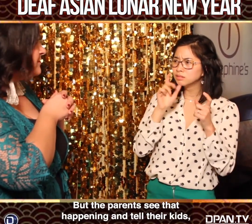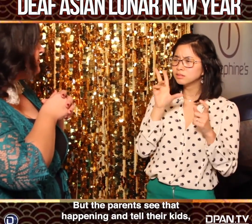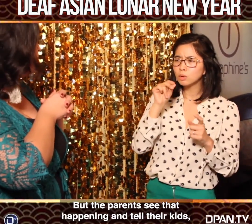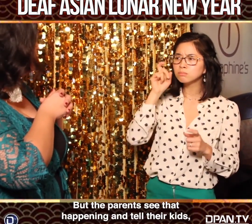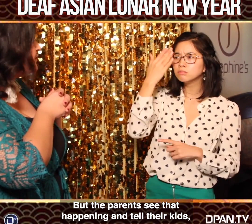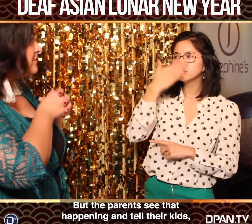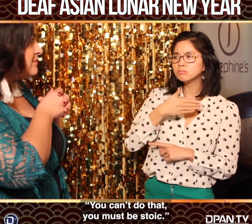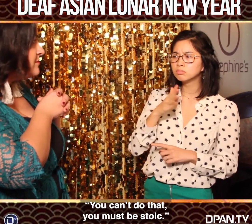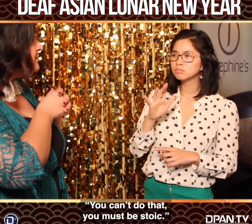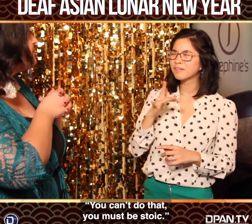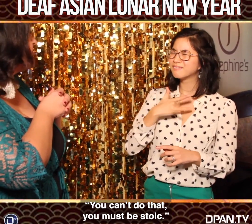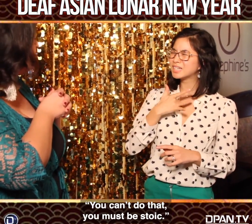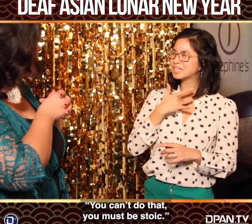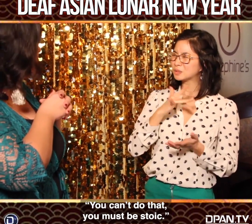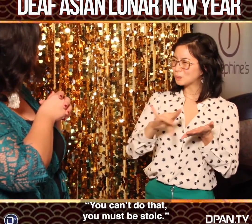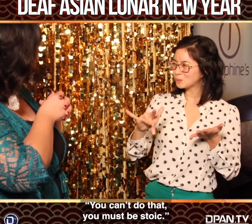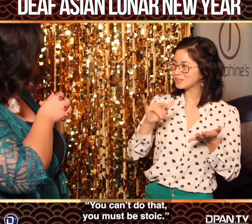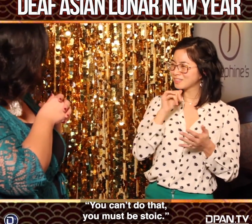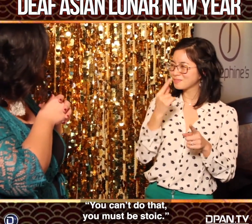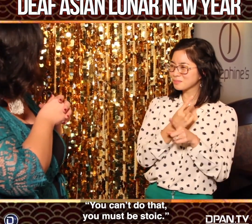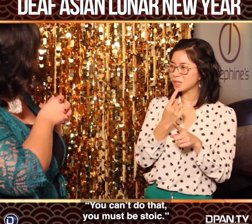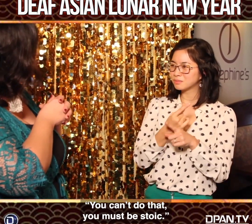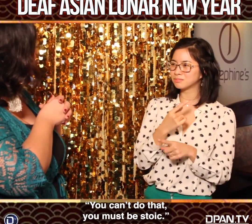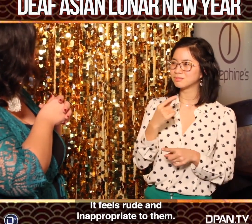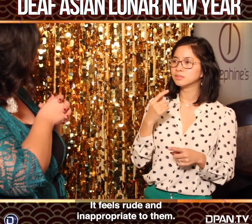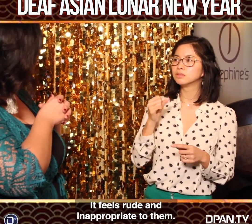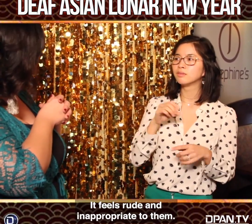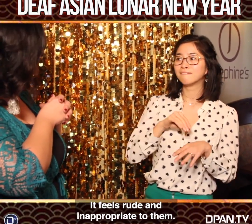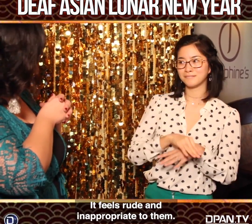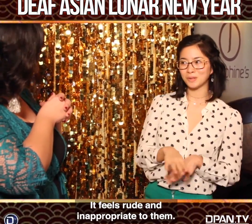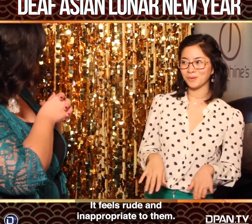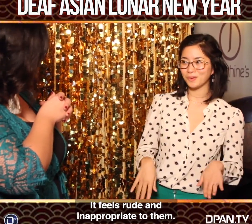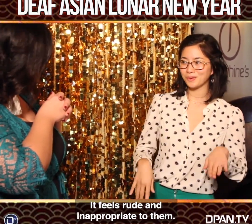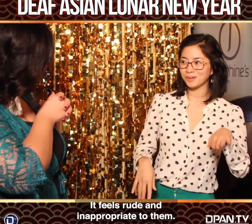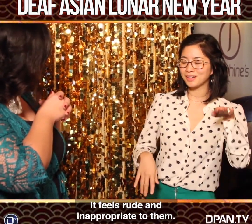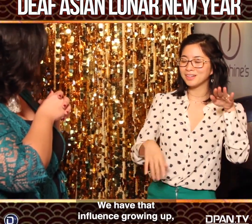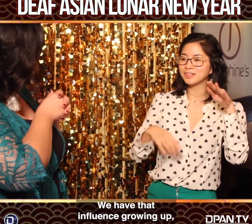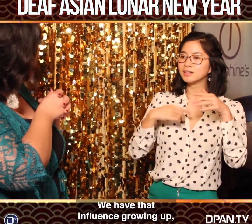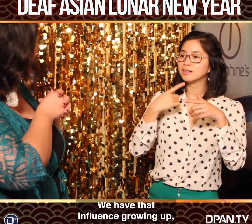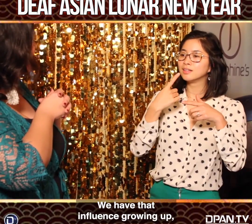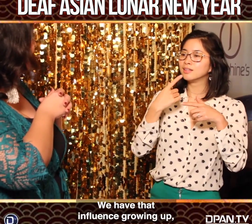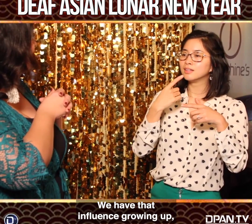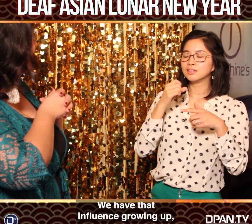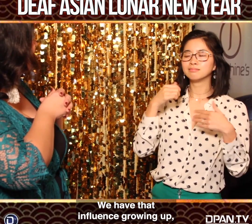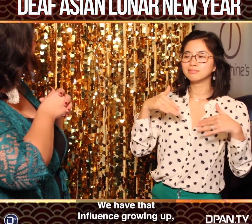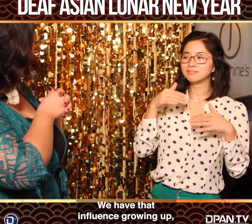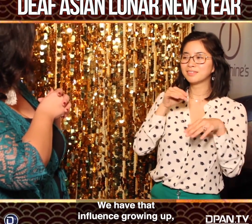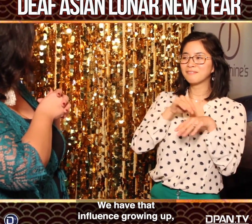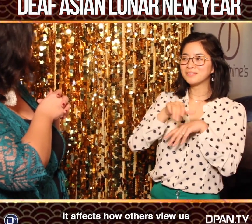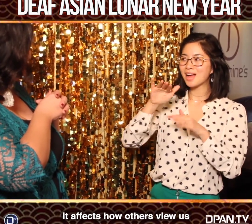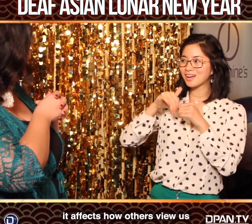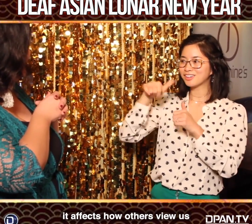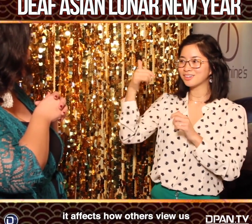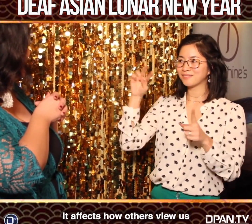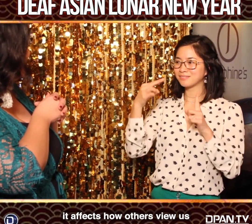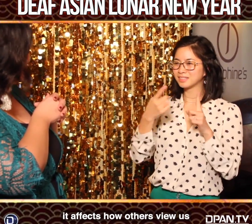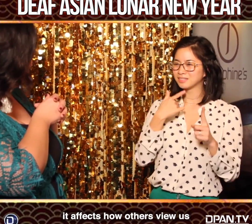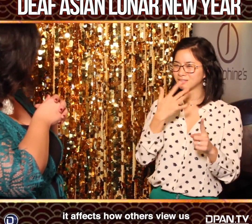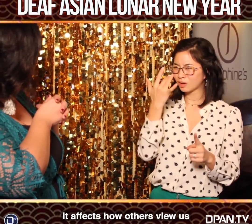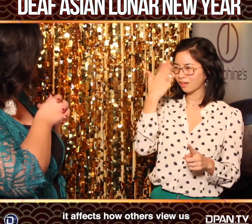tell their kids you can't do that. You have to be stoic. It feels rude and inappropriate to them. So we have that influence growing up, and it affects how others view us because